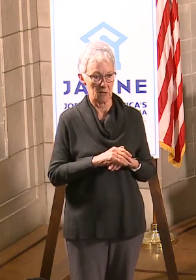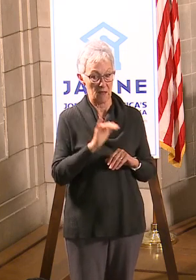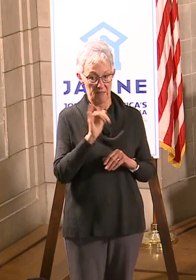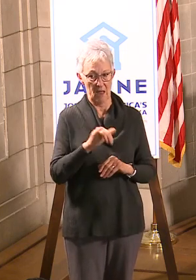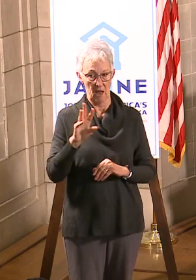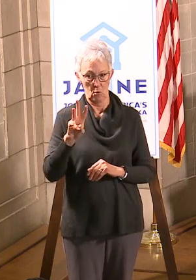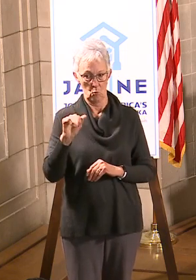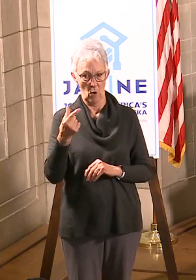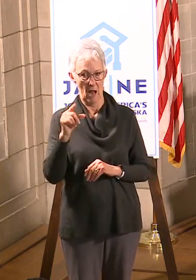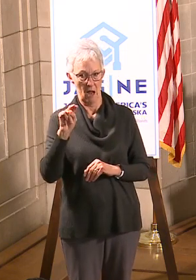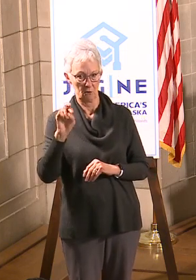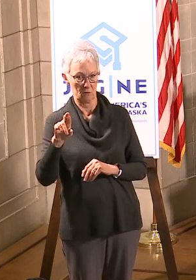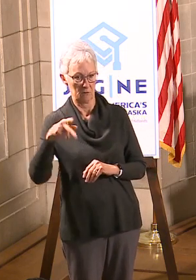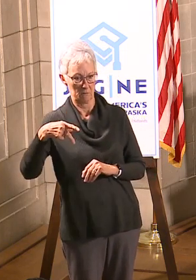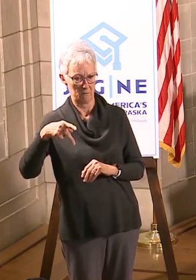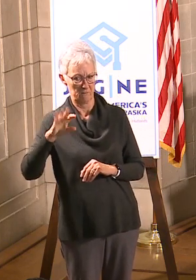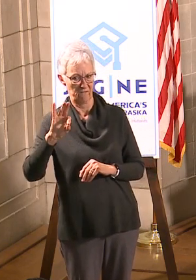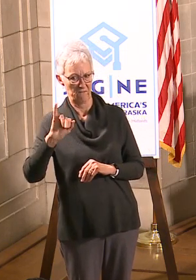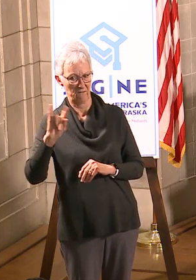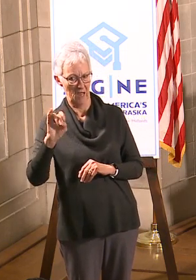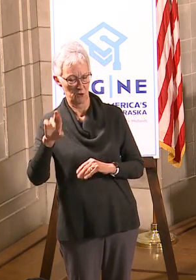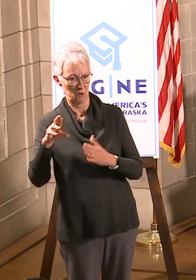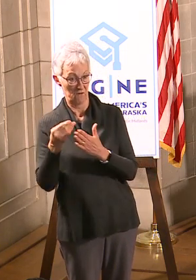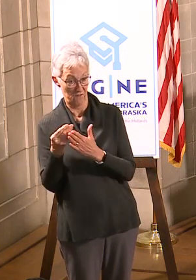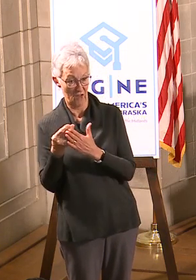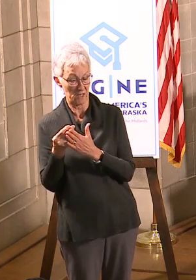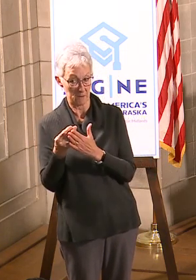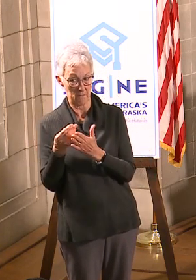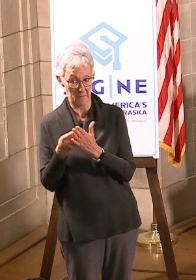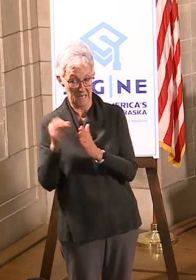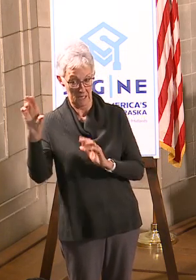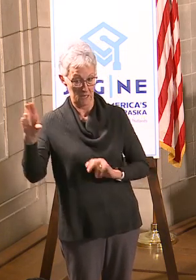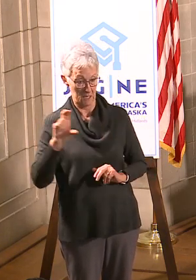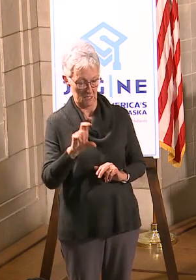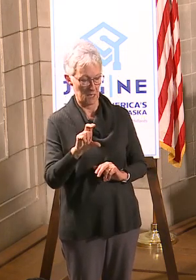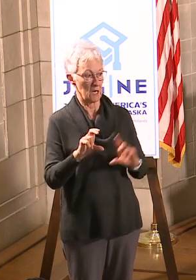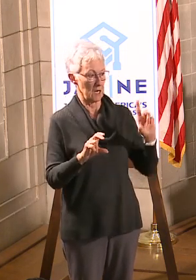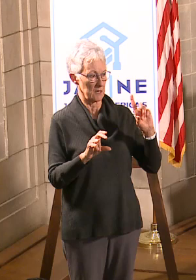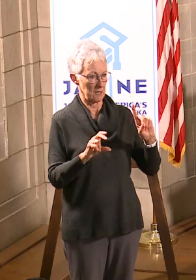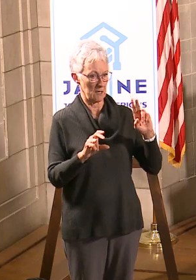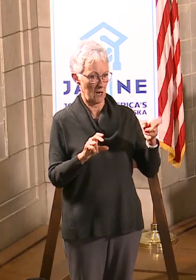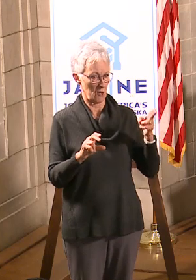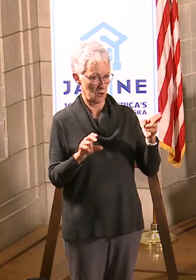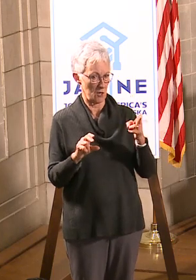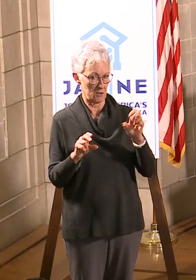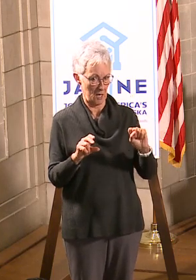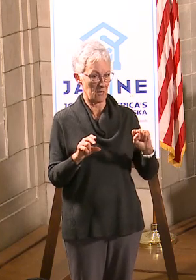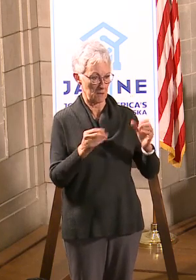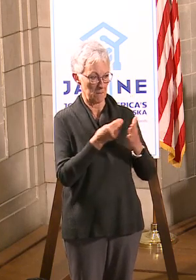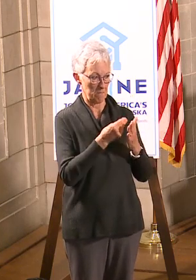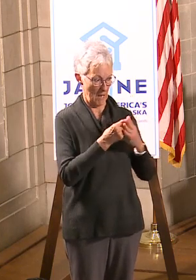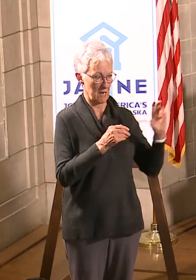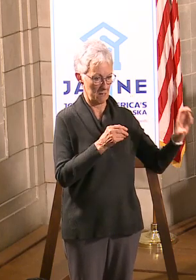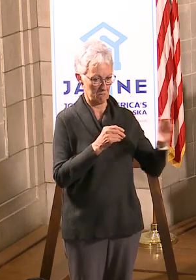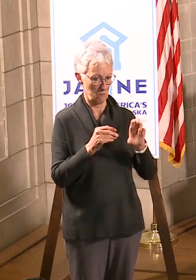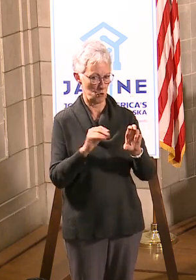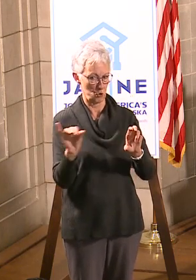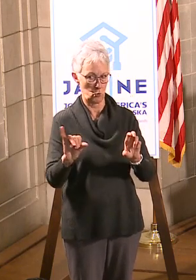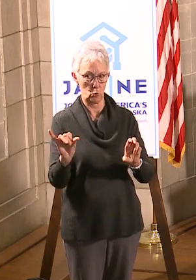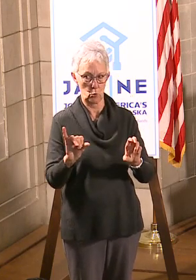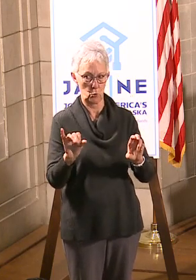that we've been able to put into get the program going, the Department of Health and Human Services has helped us very generously